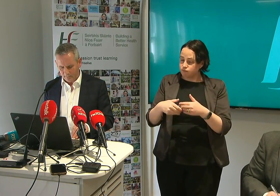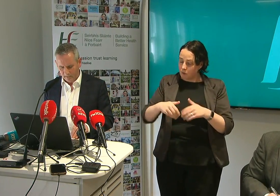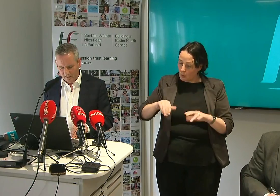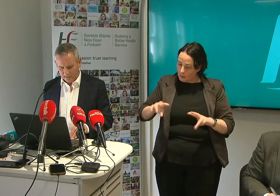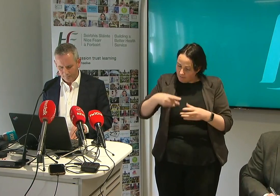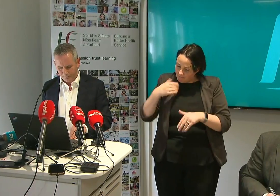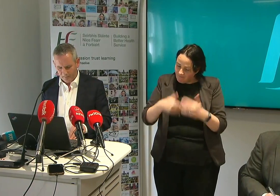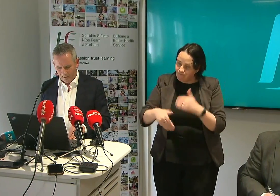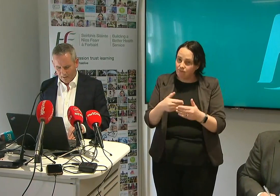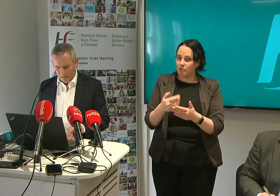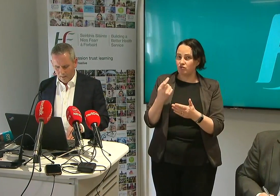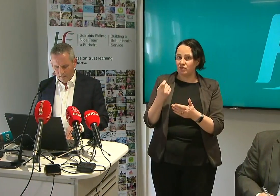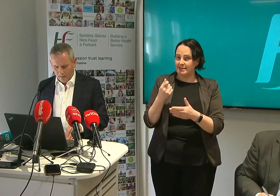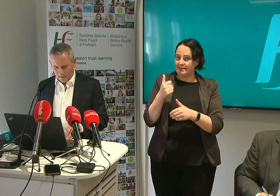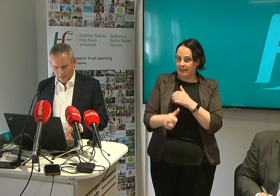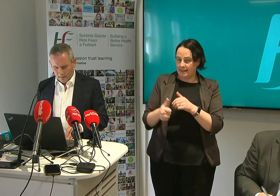past few days.